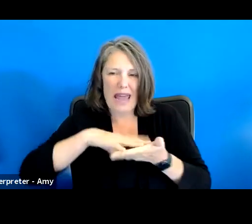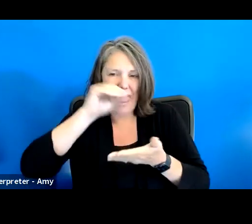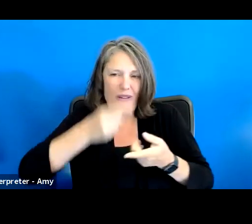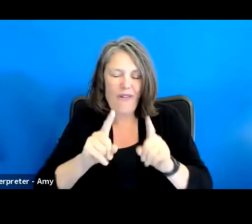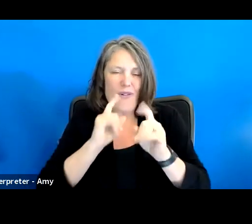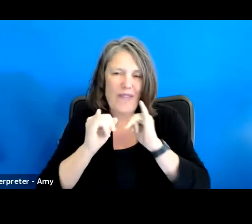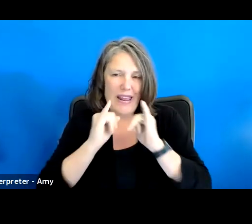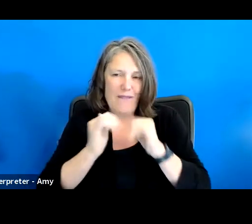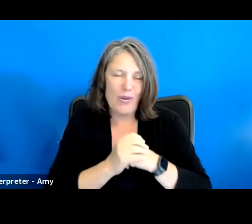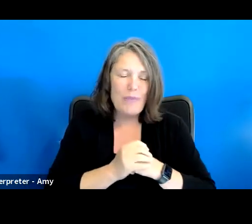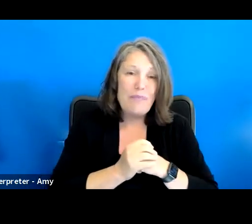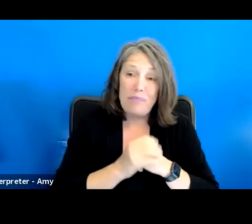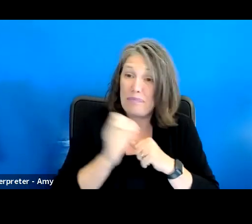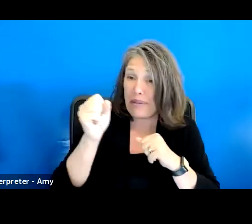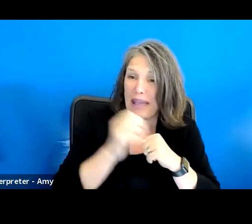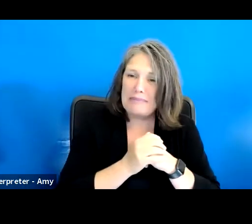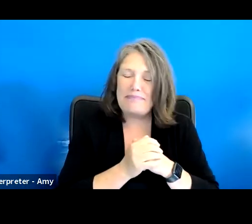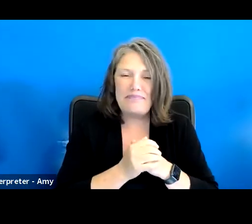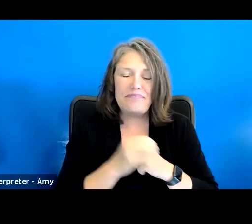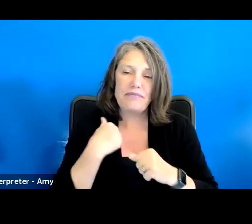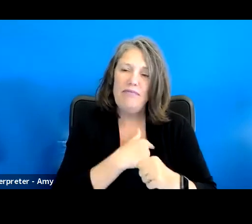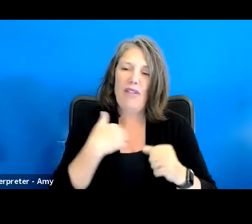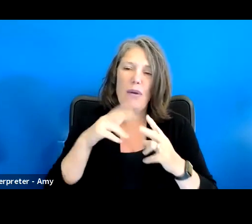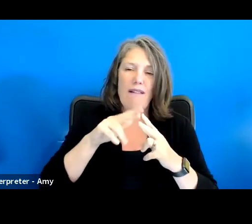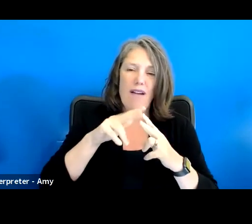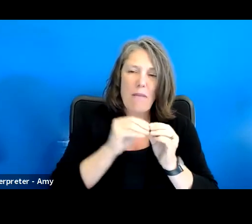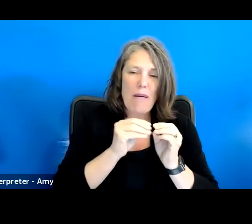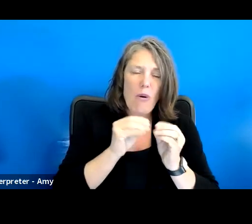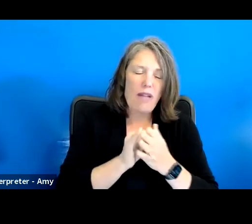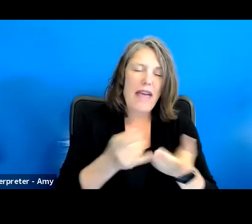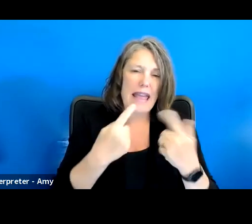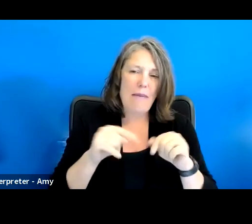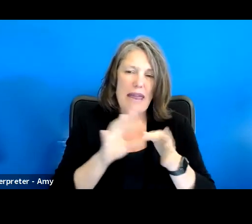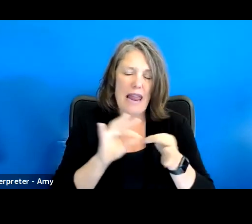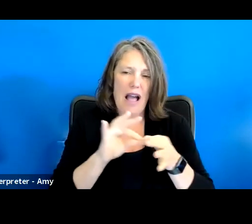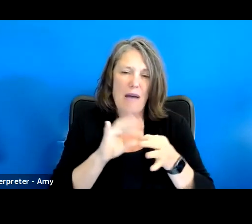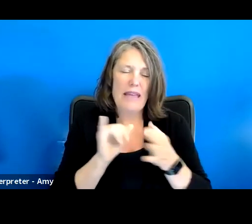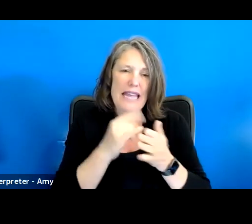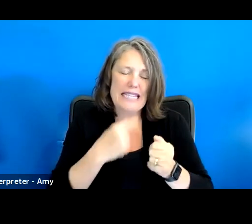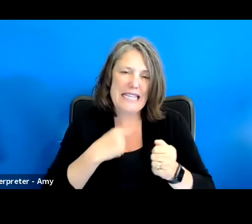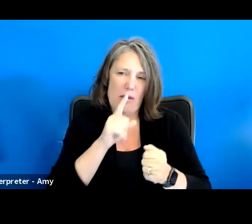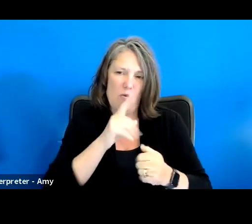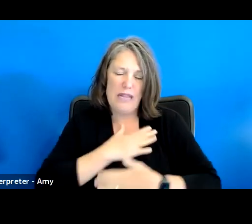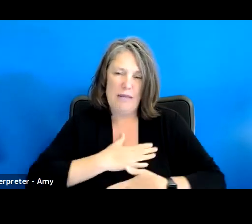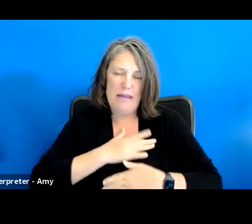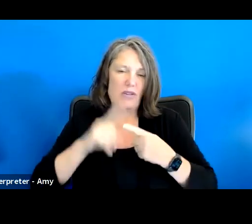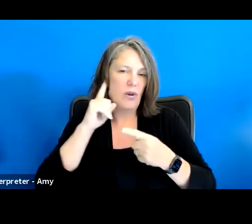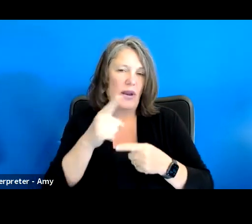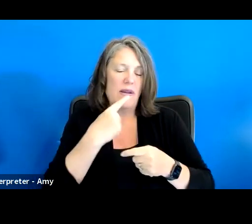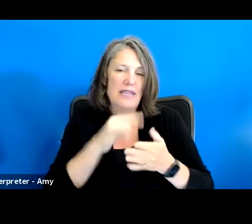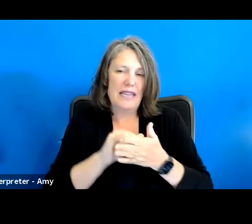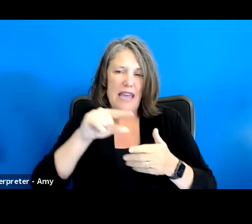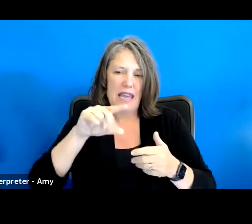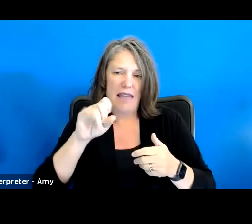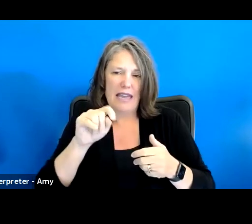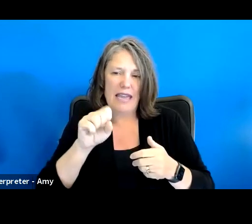interview. So yeah. So we have a couple more that came in. First off, a comment that says, I'm really pleased to hear you say that guests are